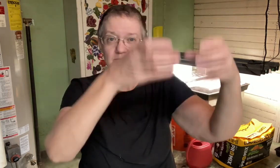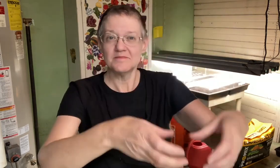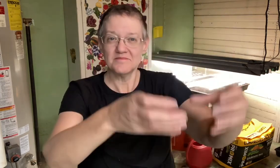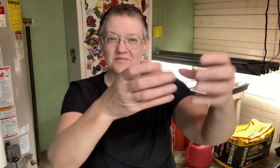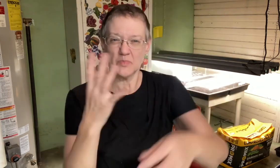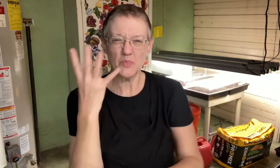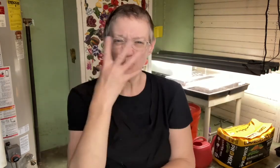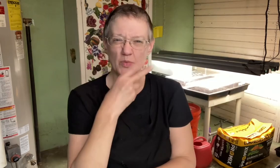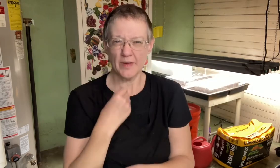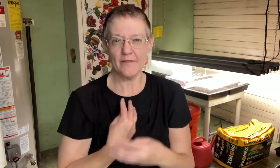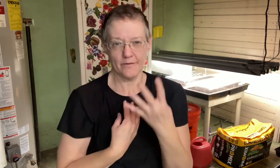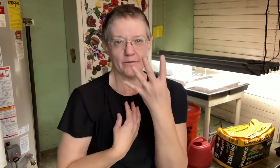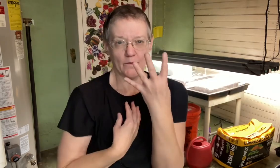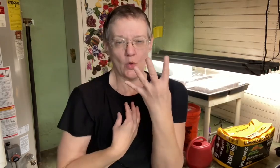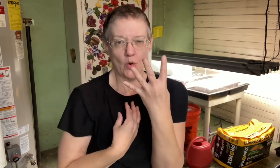stalks.